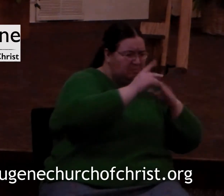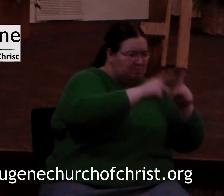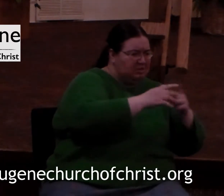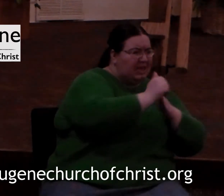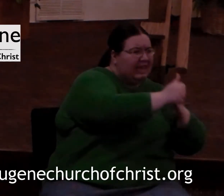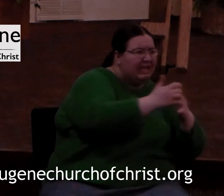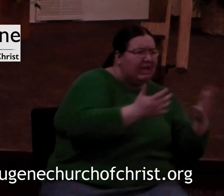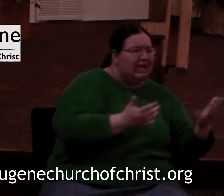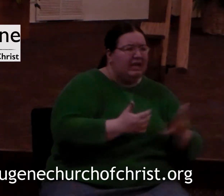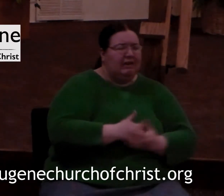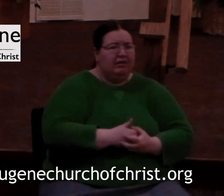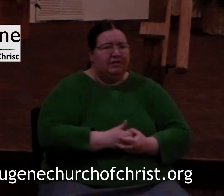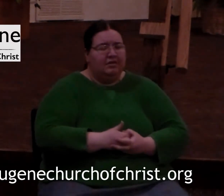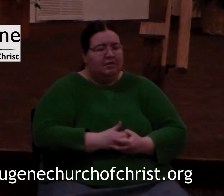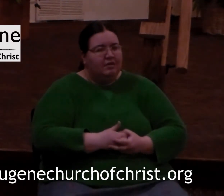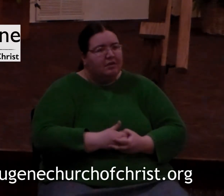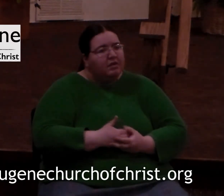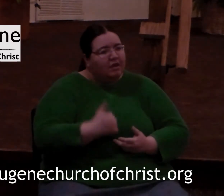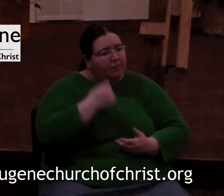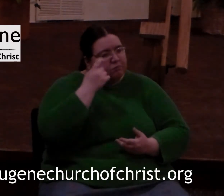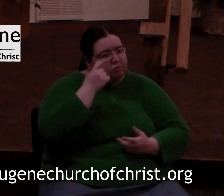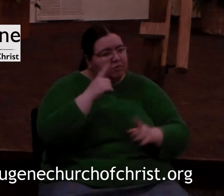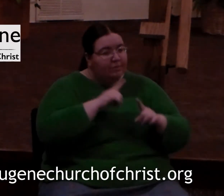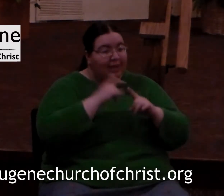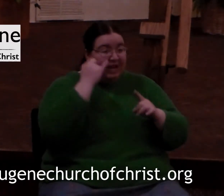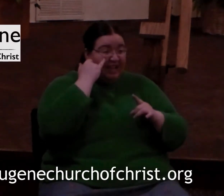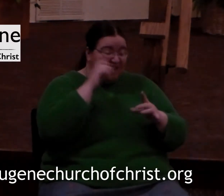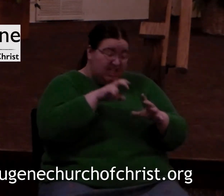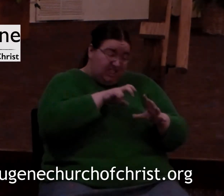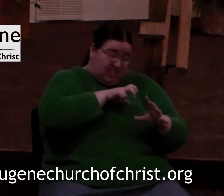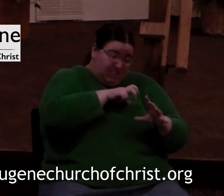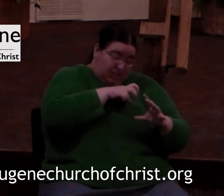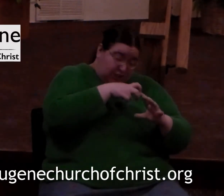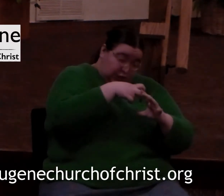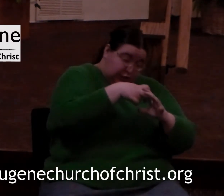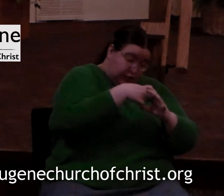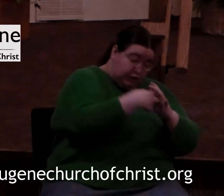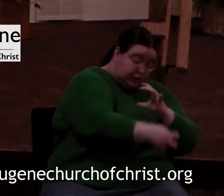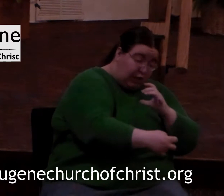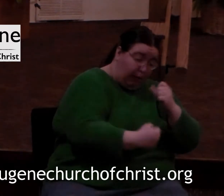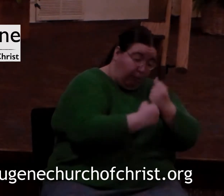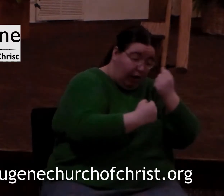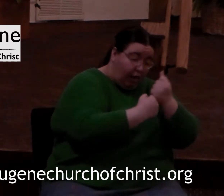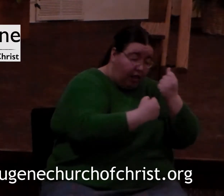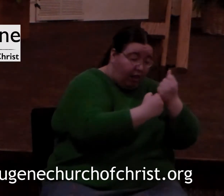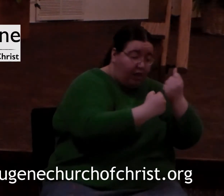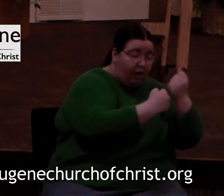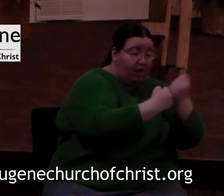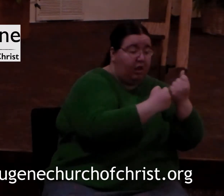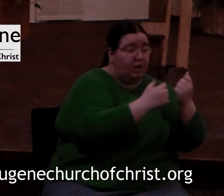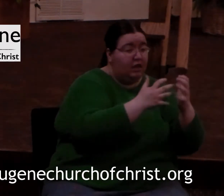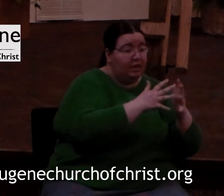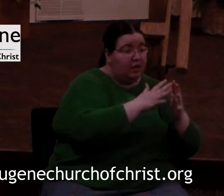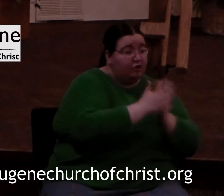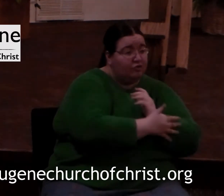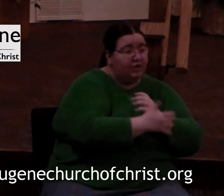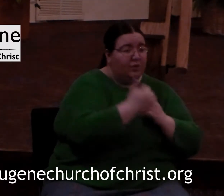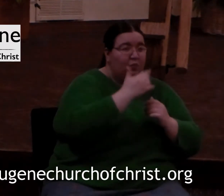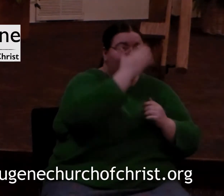that. But when we get so caught up in the patriotism side of things that we forget God is in control no matter